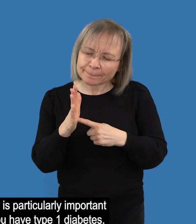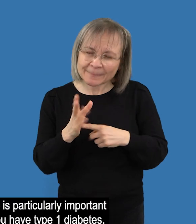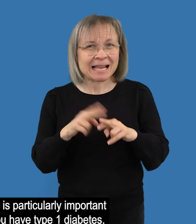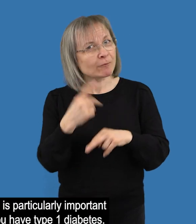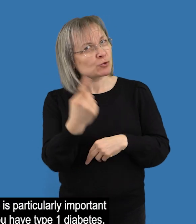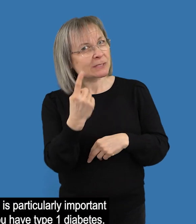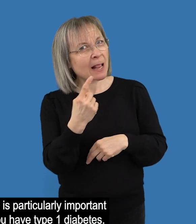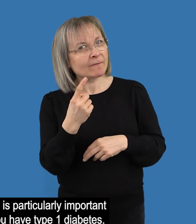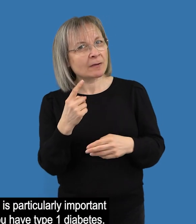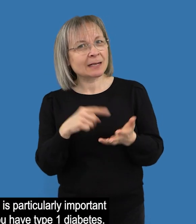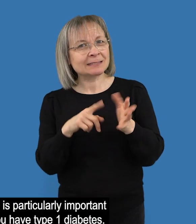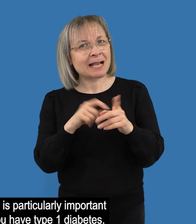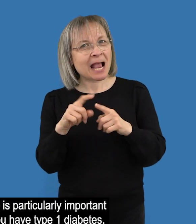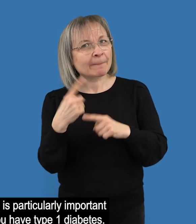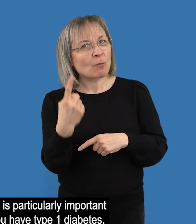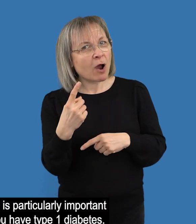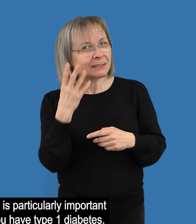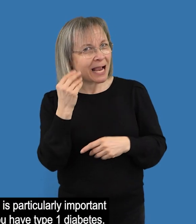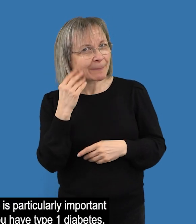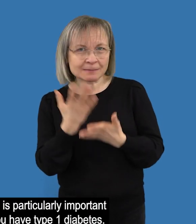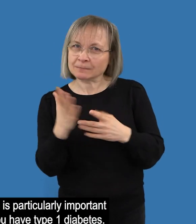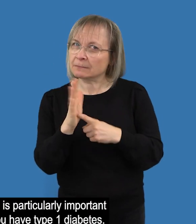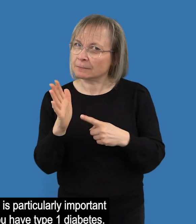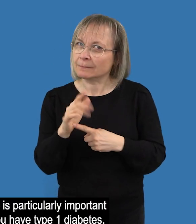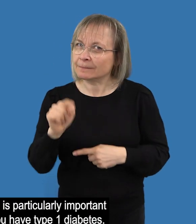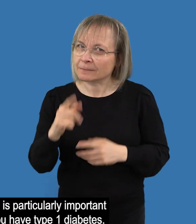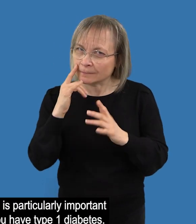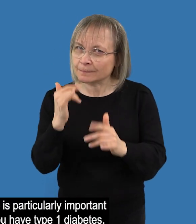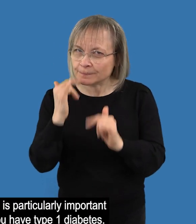This is particularly important if you have type 1 diabetes.